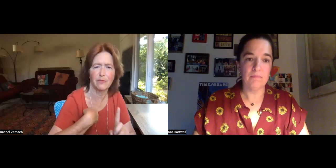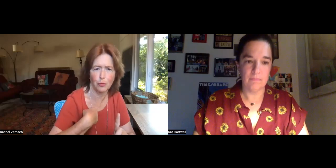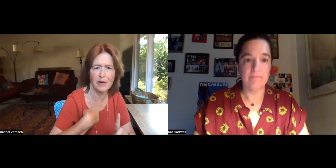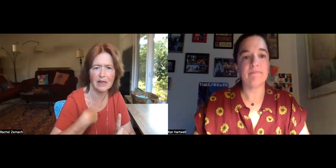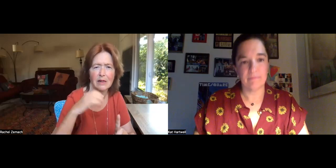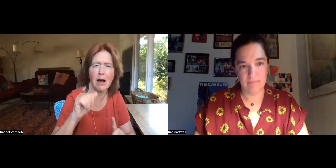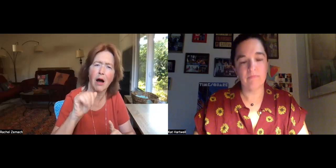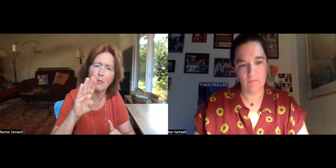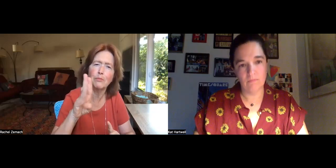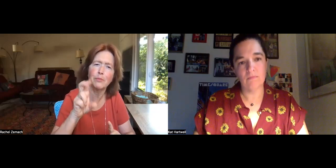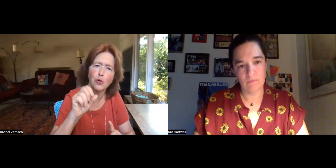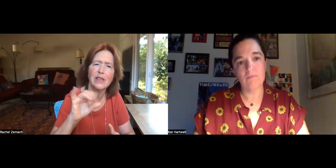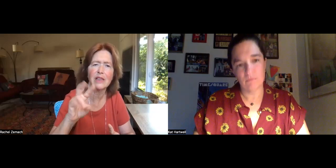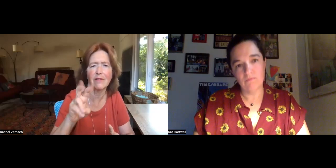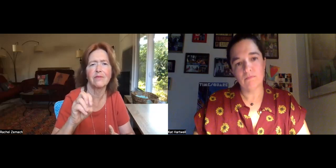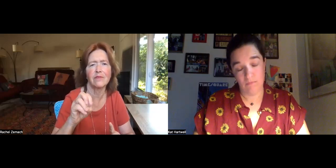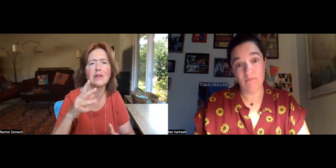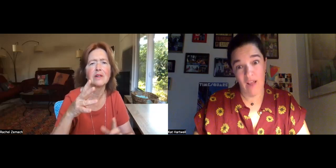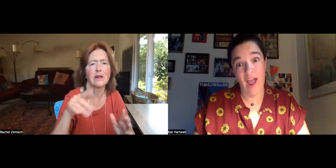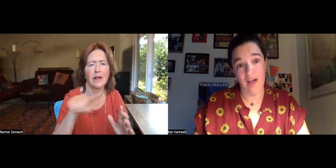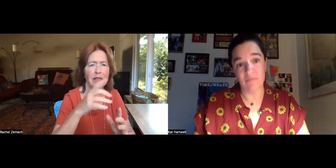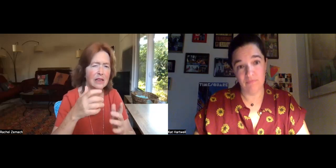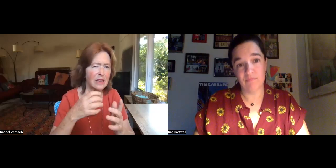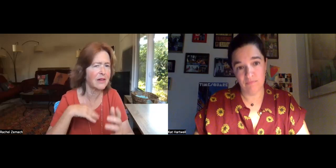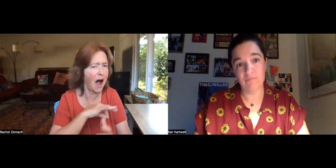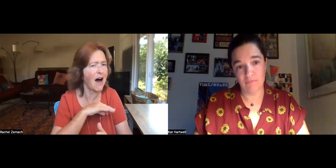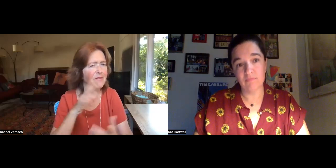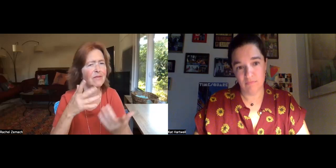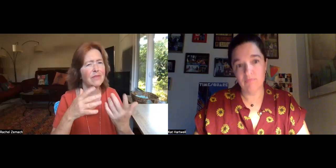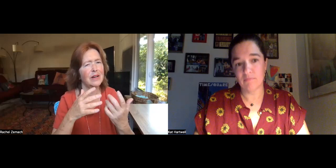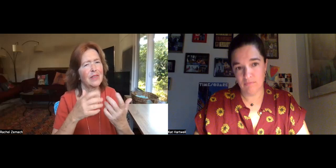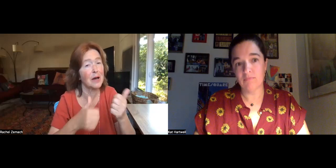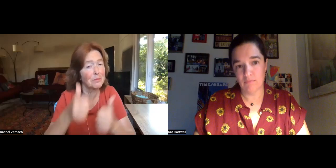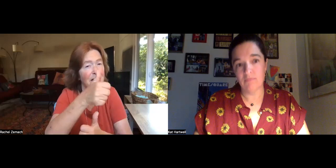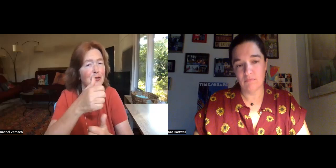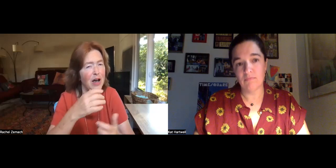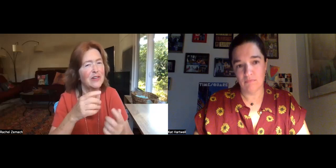to me. Abusive. Yeah. The administration.